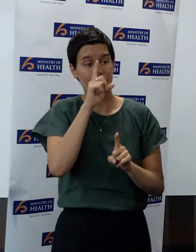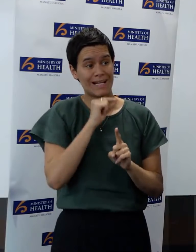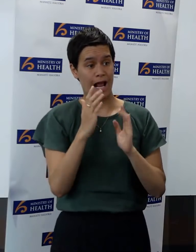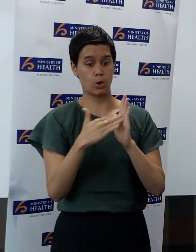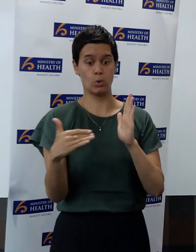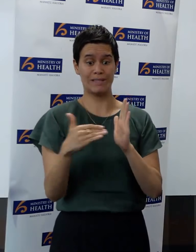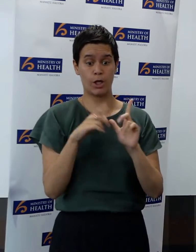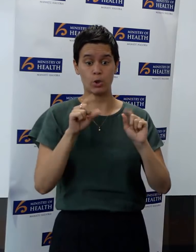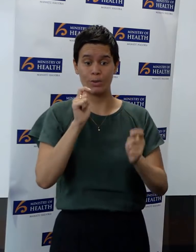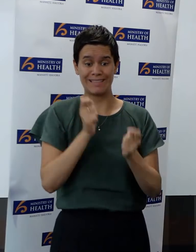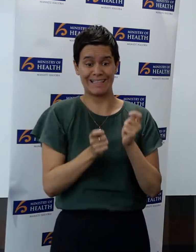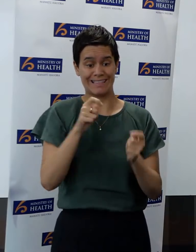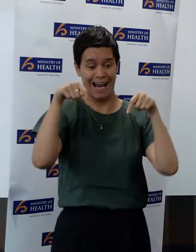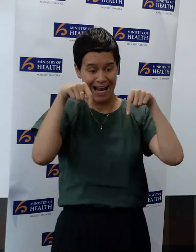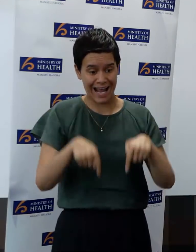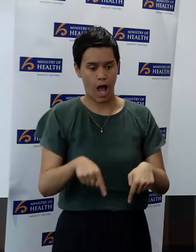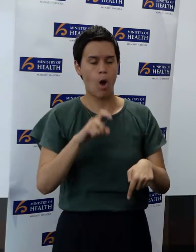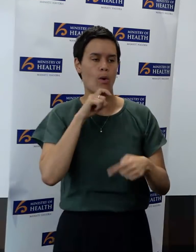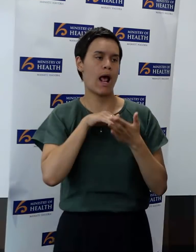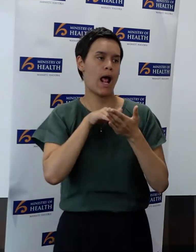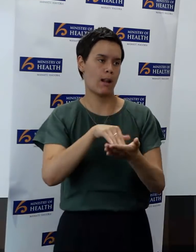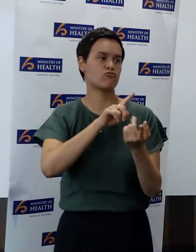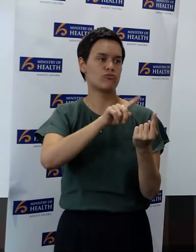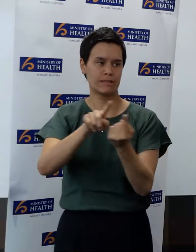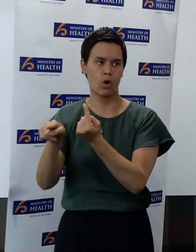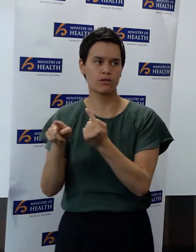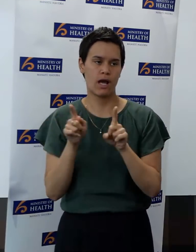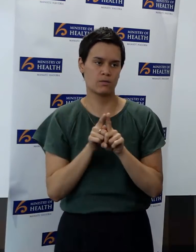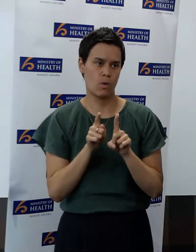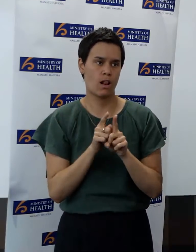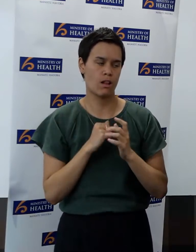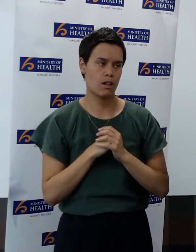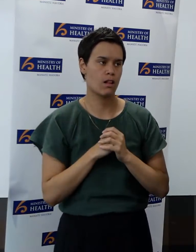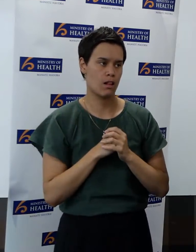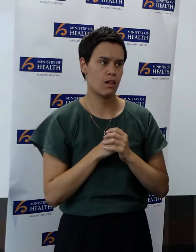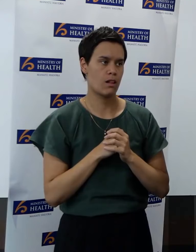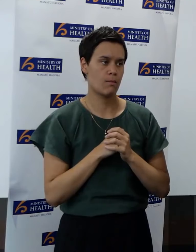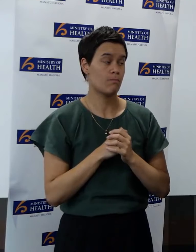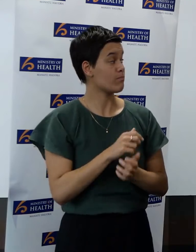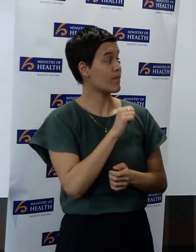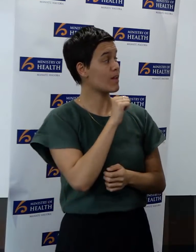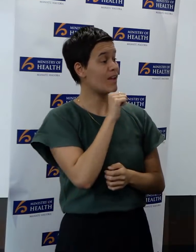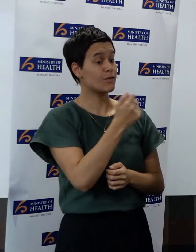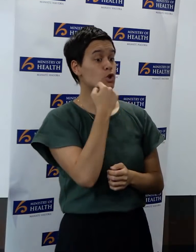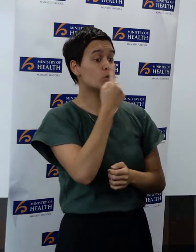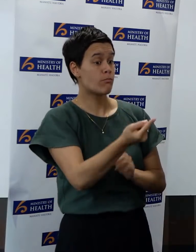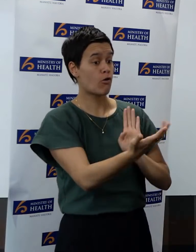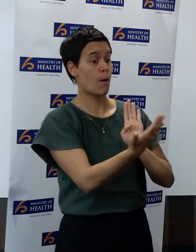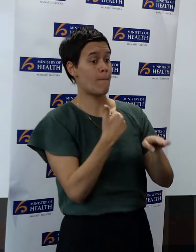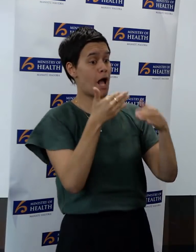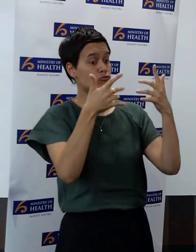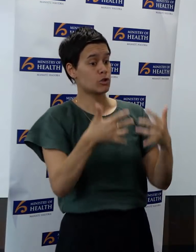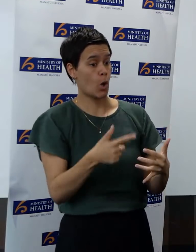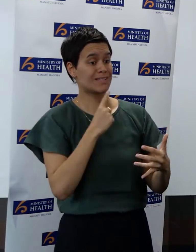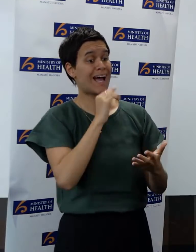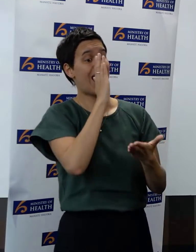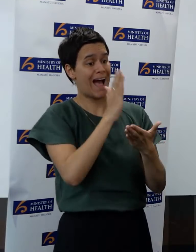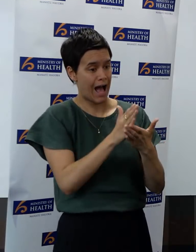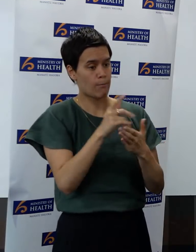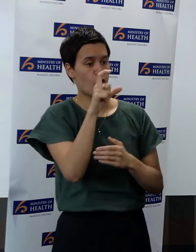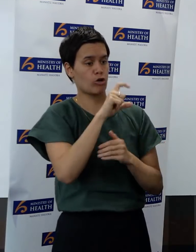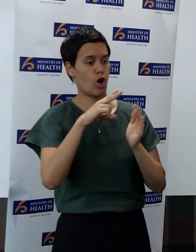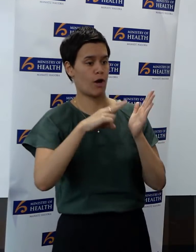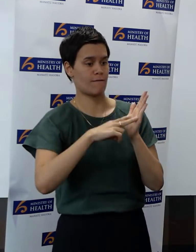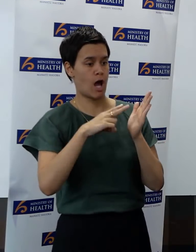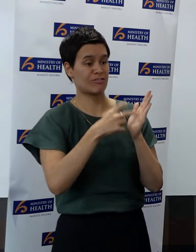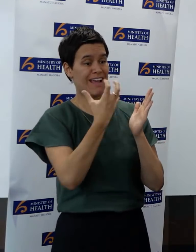onshore that will indeed help with our response. If it comes back positive, the test results, and they are a suspected case, if we have one